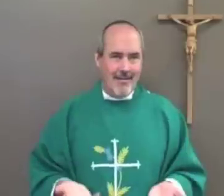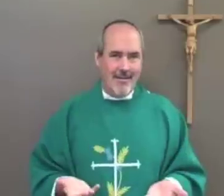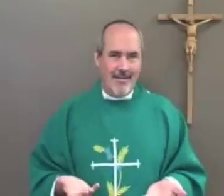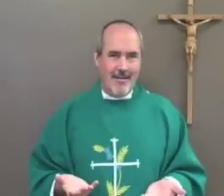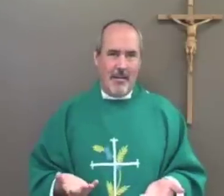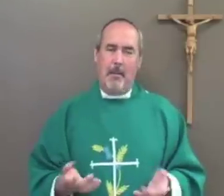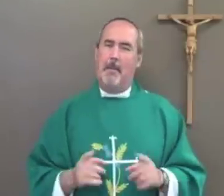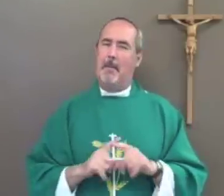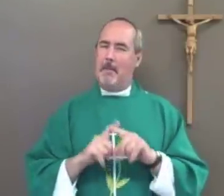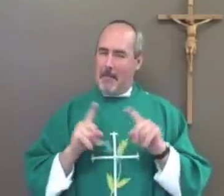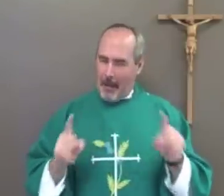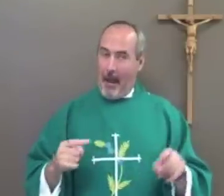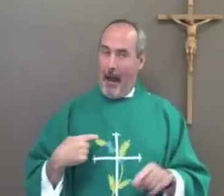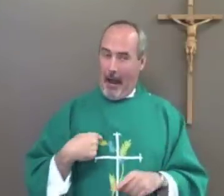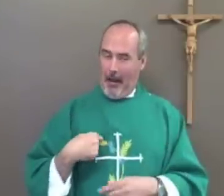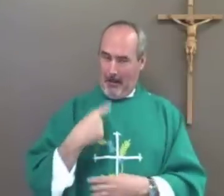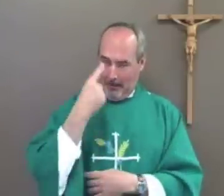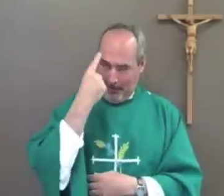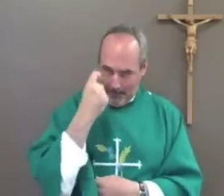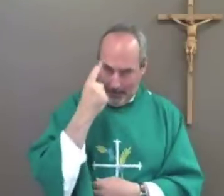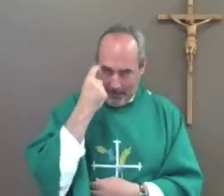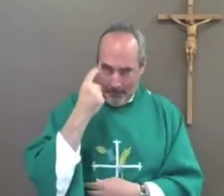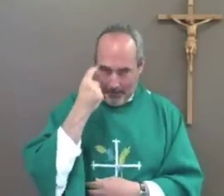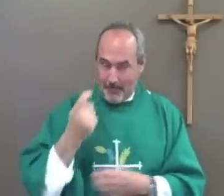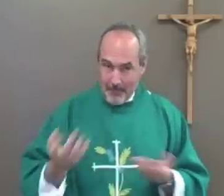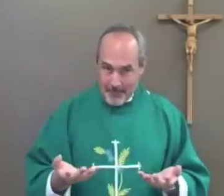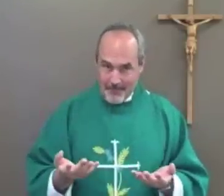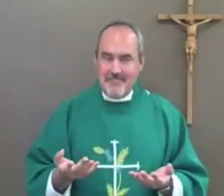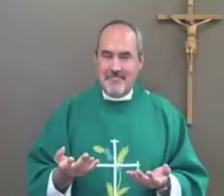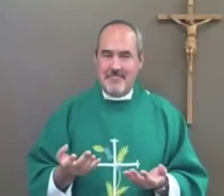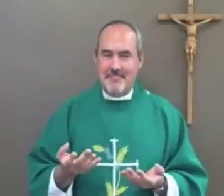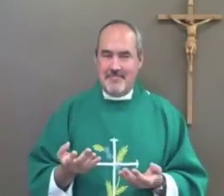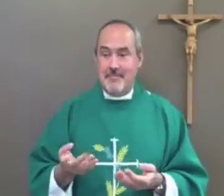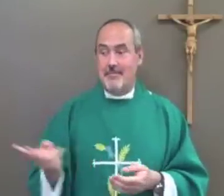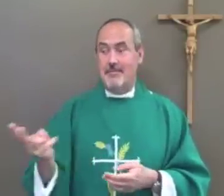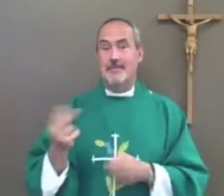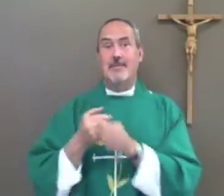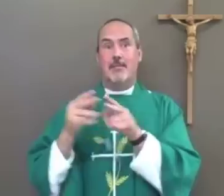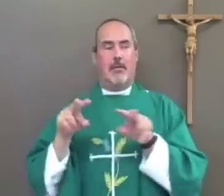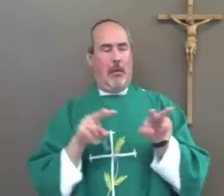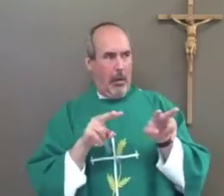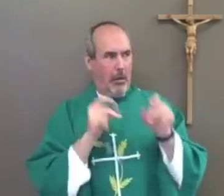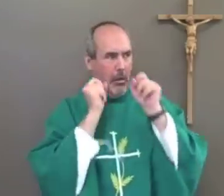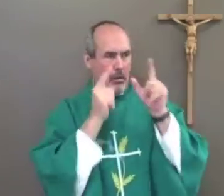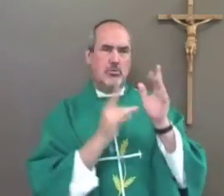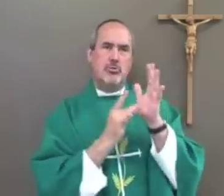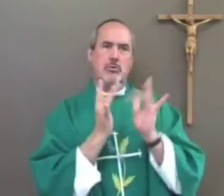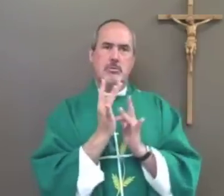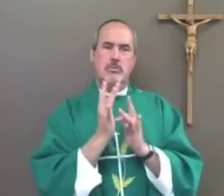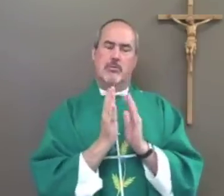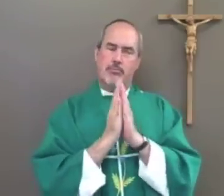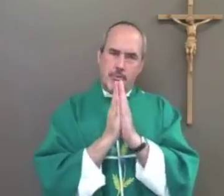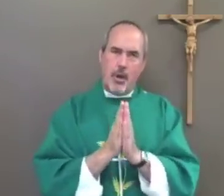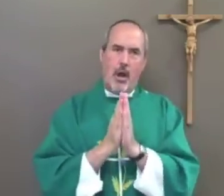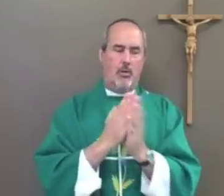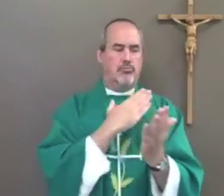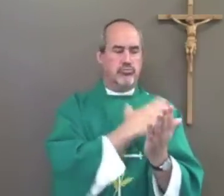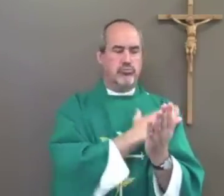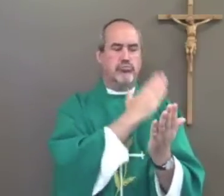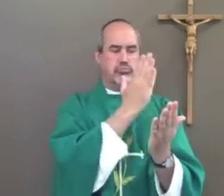us much, so I don't really know what to think. However, I would suspect that those two disciples observed Jesus